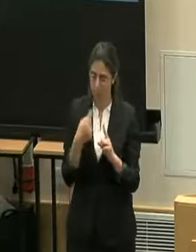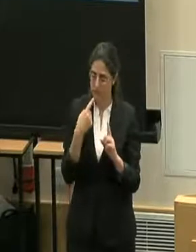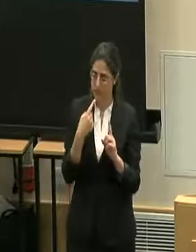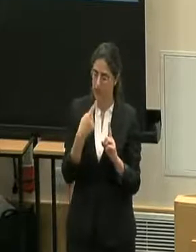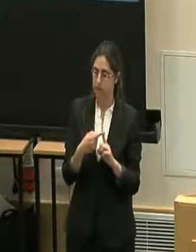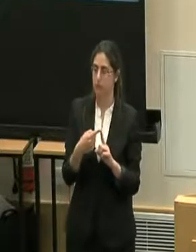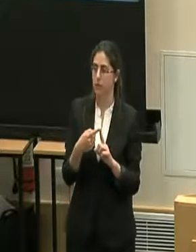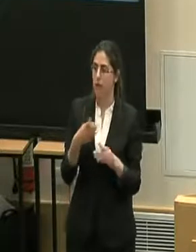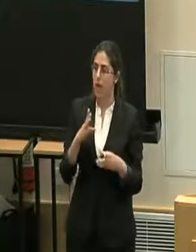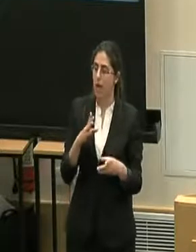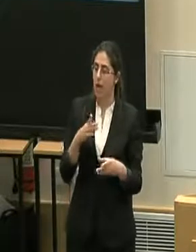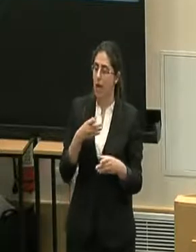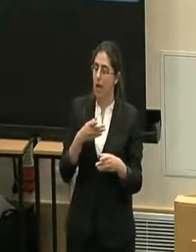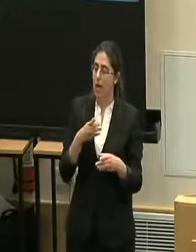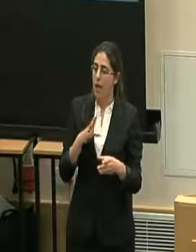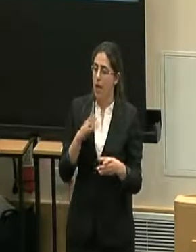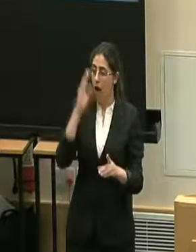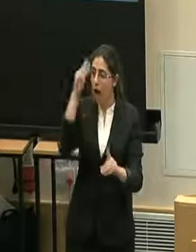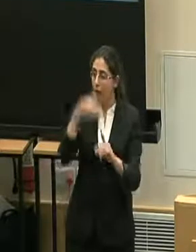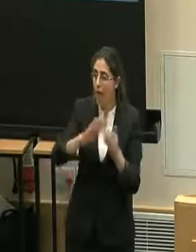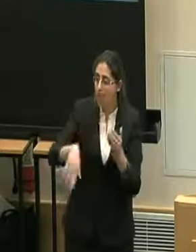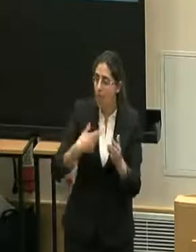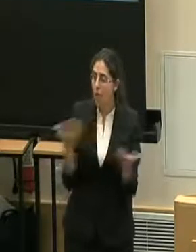that participation is the end.